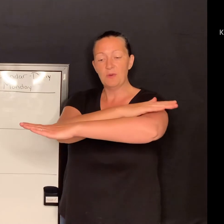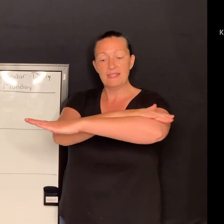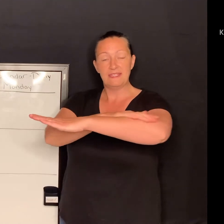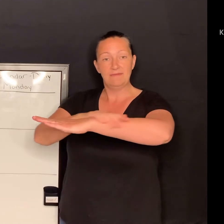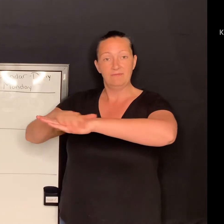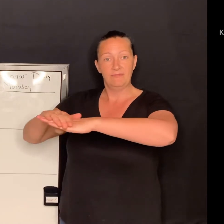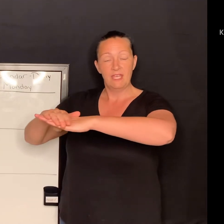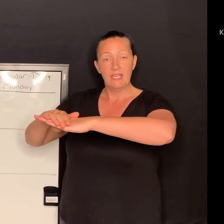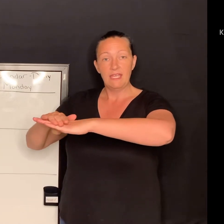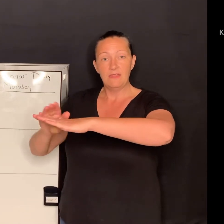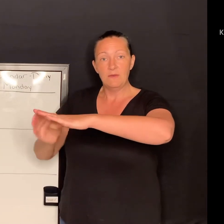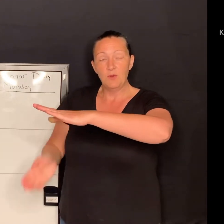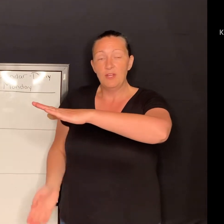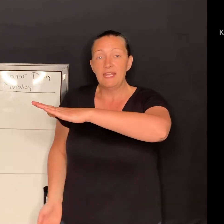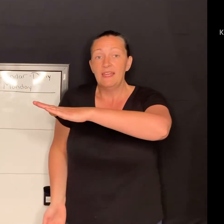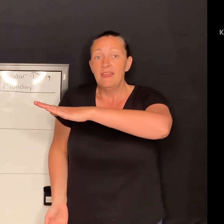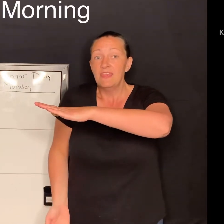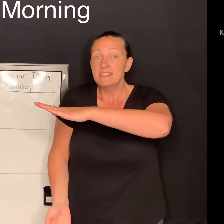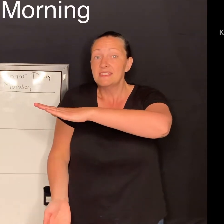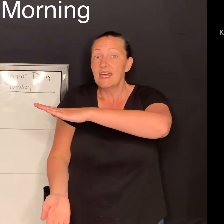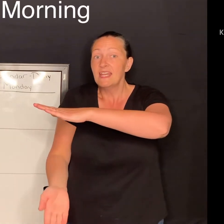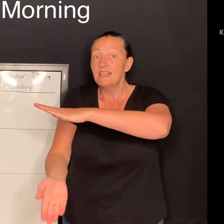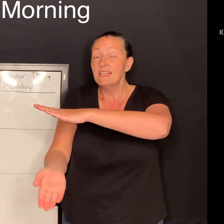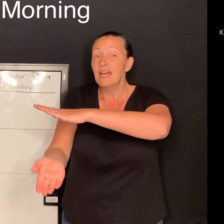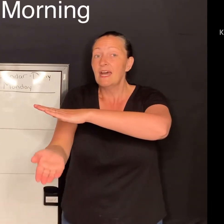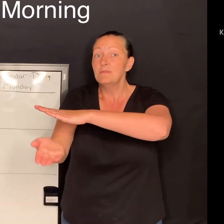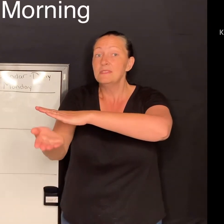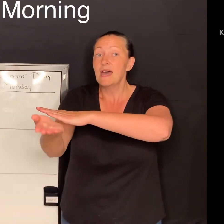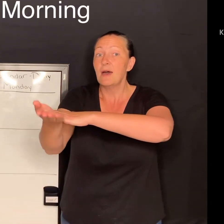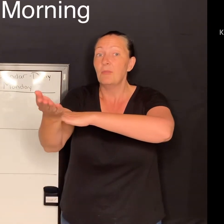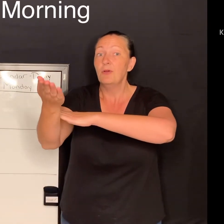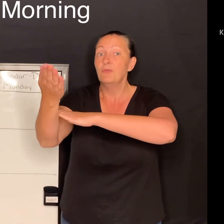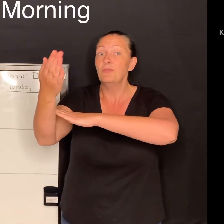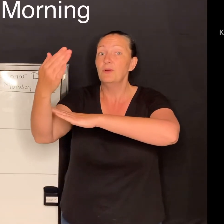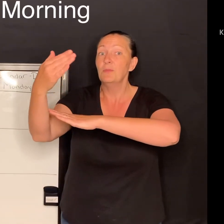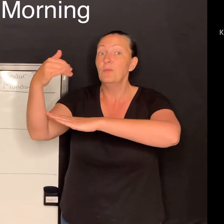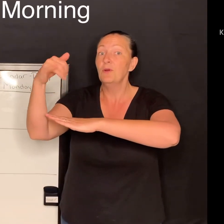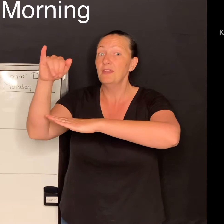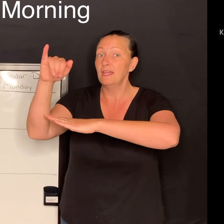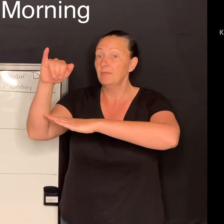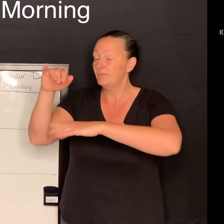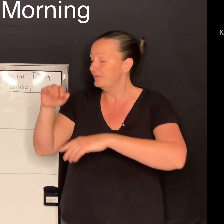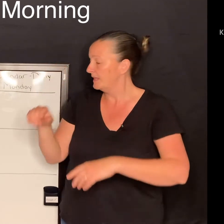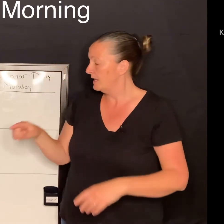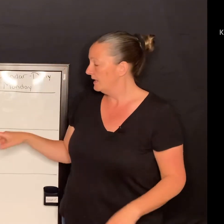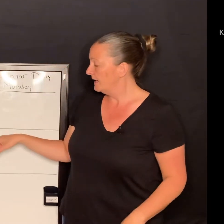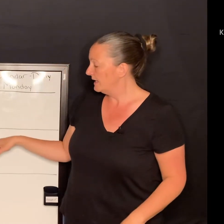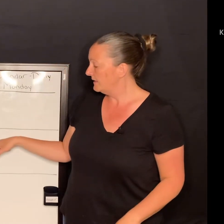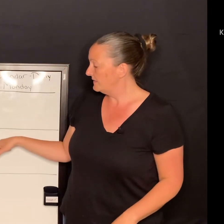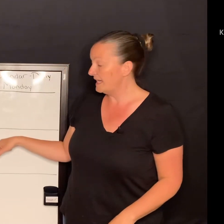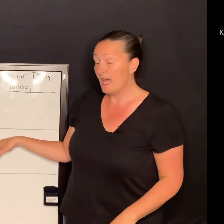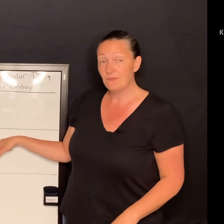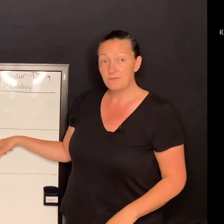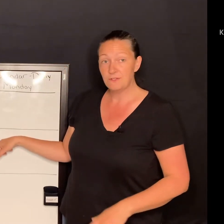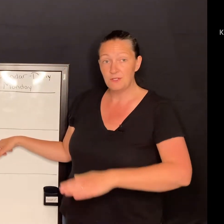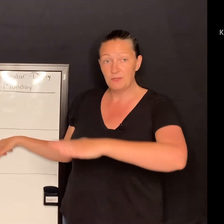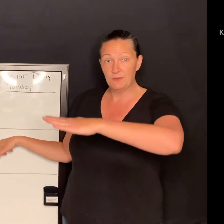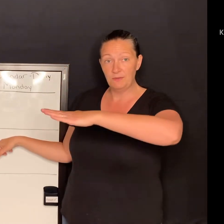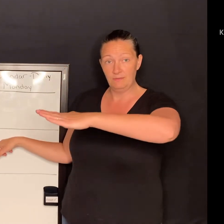horizon. In the morning, the sun comes up for morning. In the afternoon,